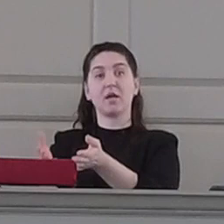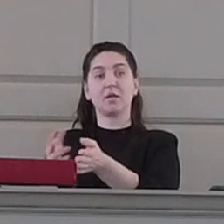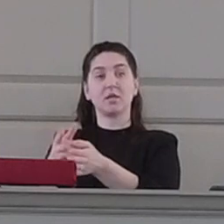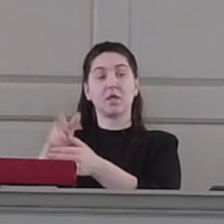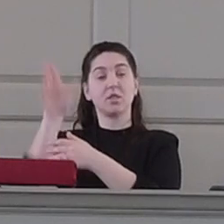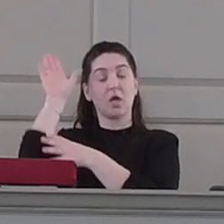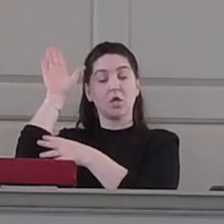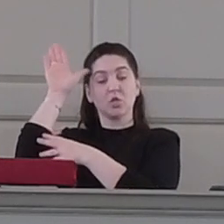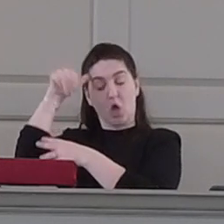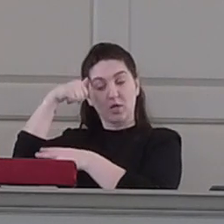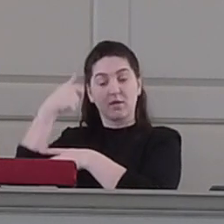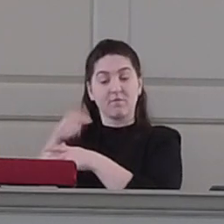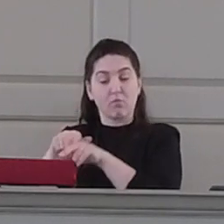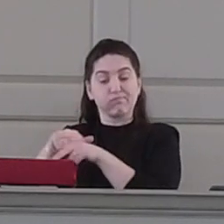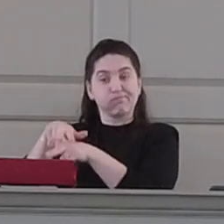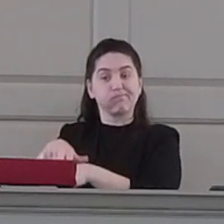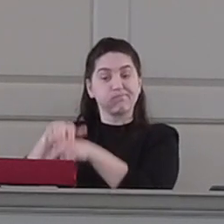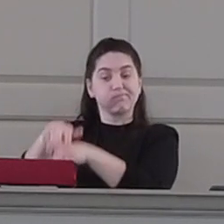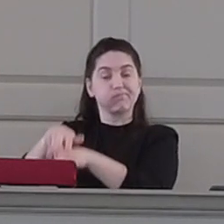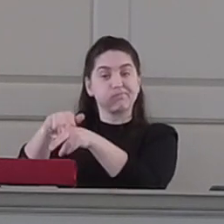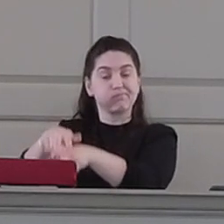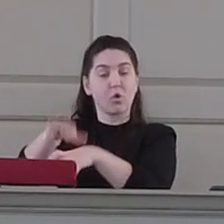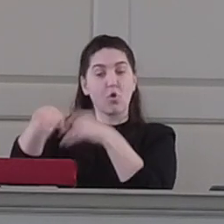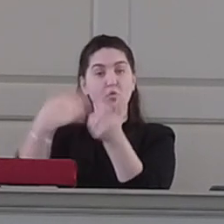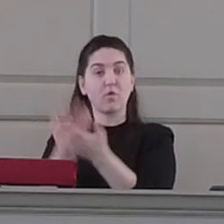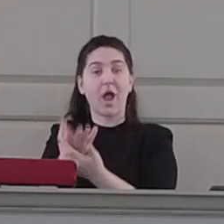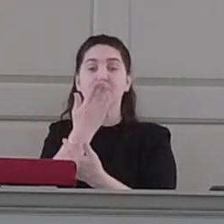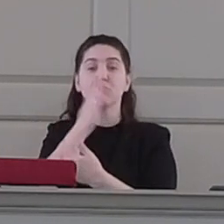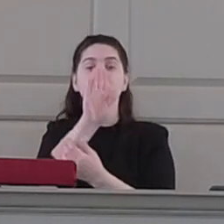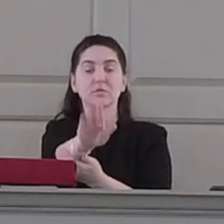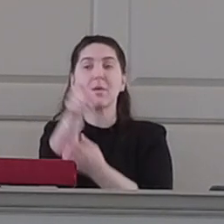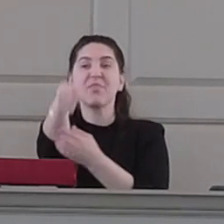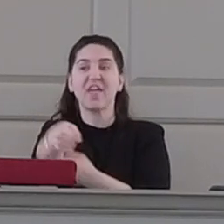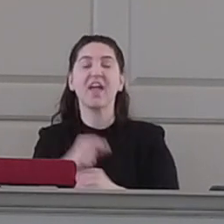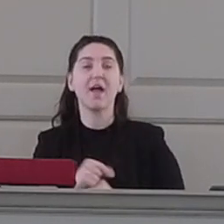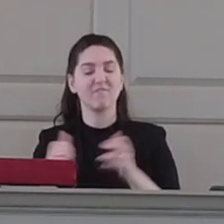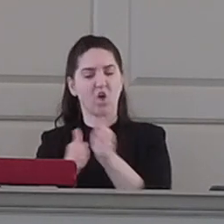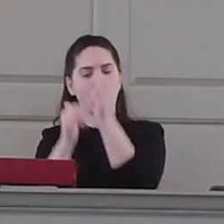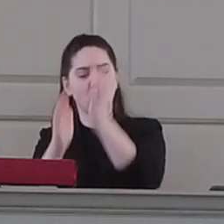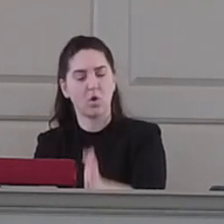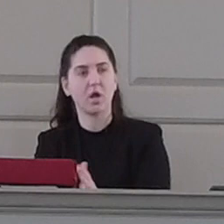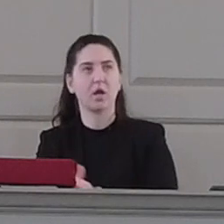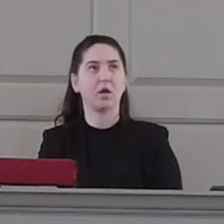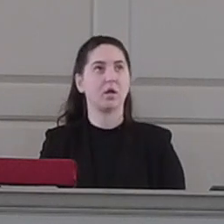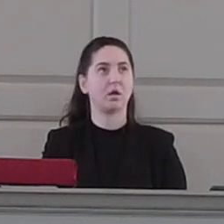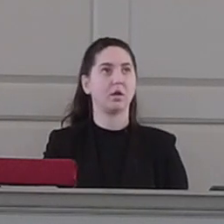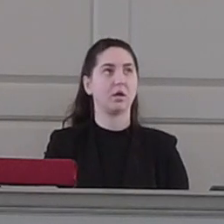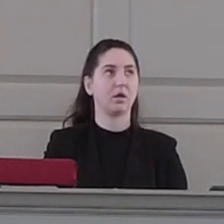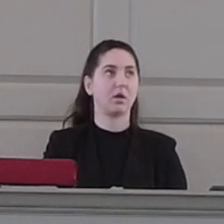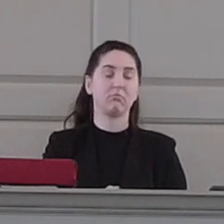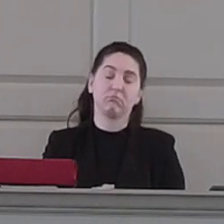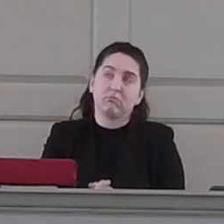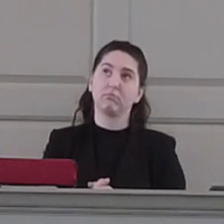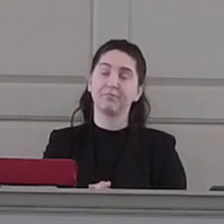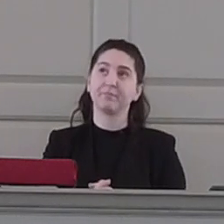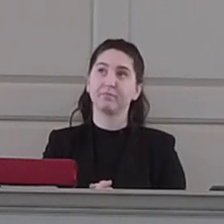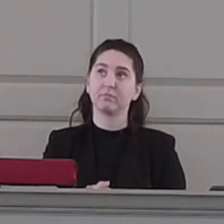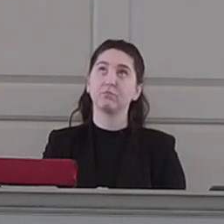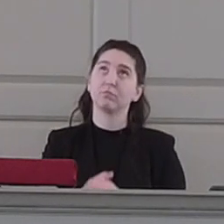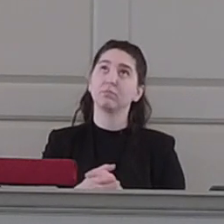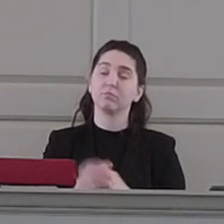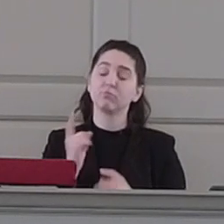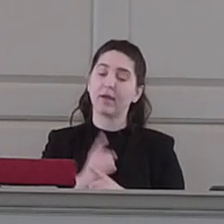triumphal entry into Jerusalem, who clearly must have been a follower, whether others knew it or not,